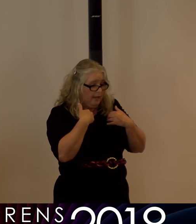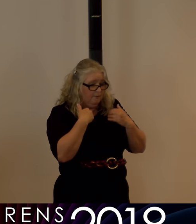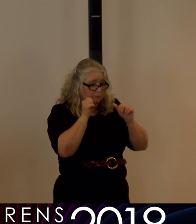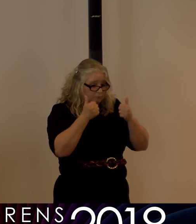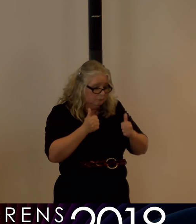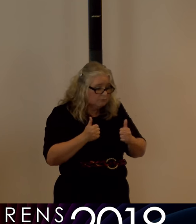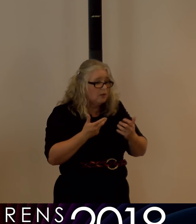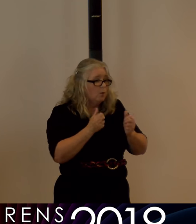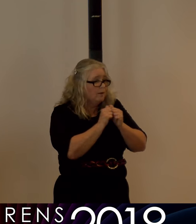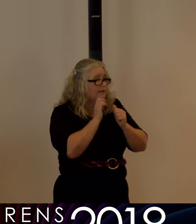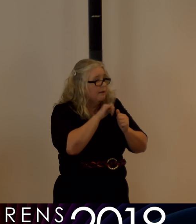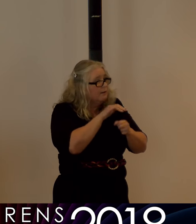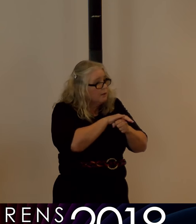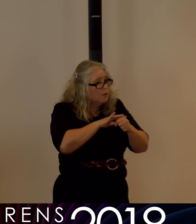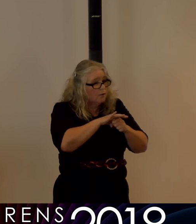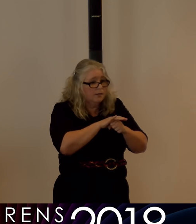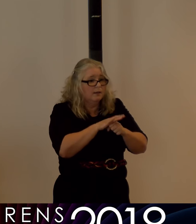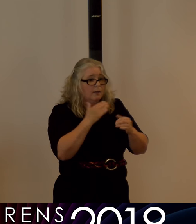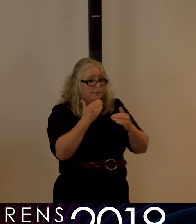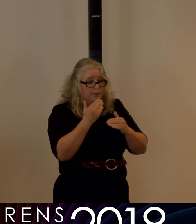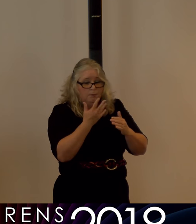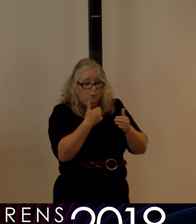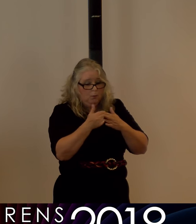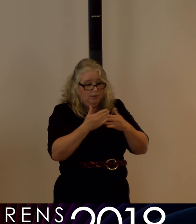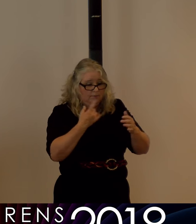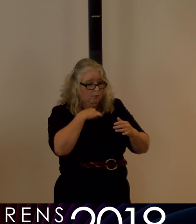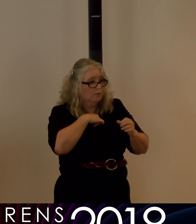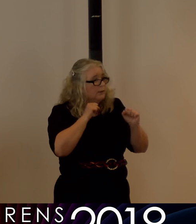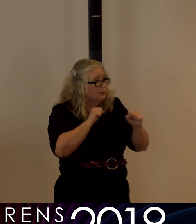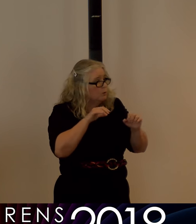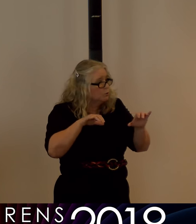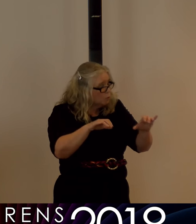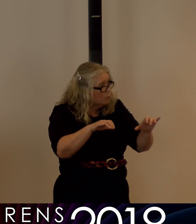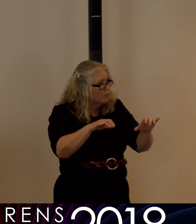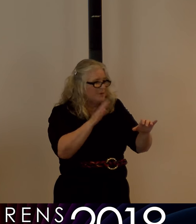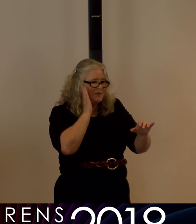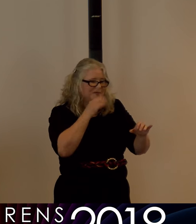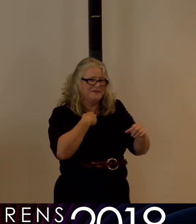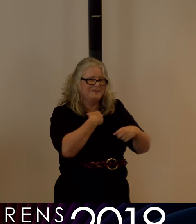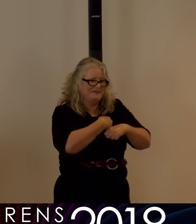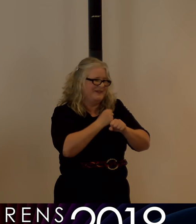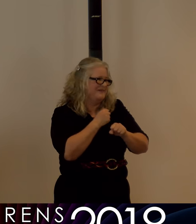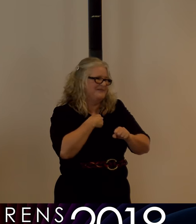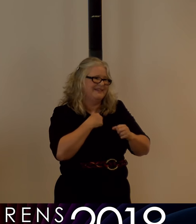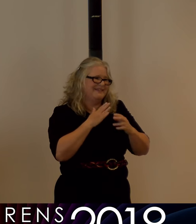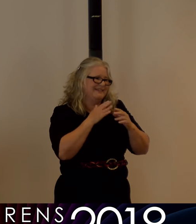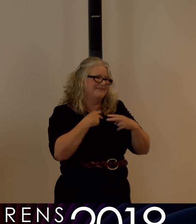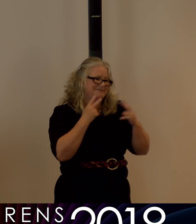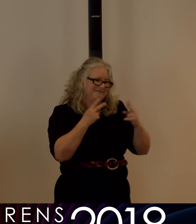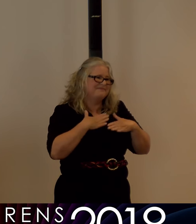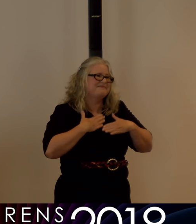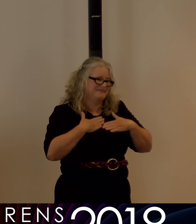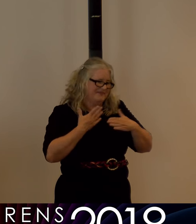this may not happen in my lifetime, but whatever we can do to promote this will make me very happy.